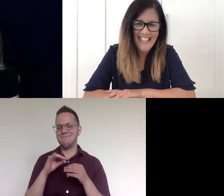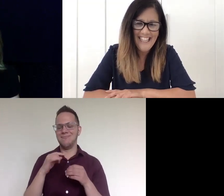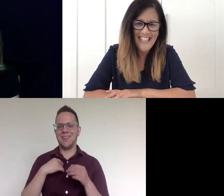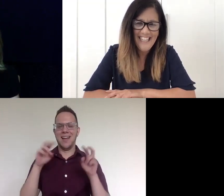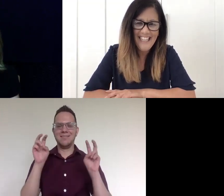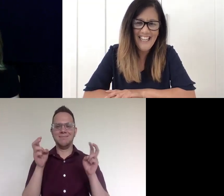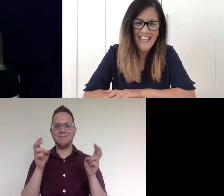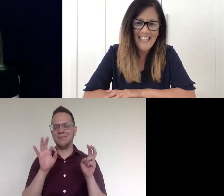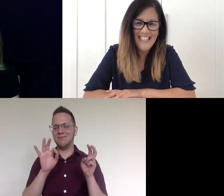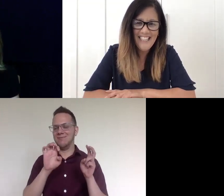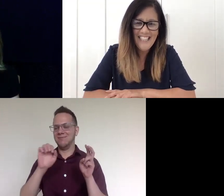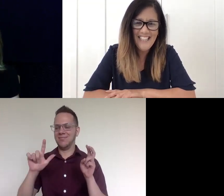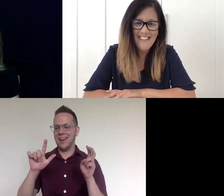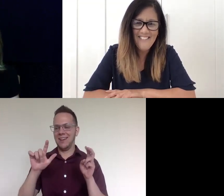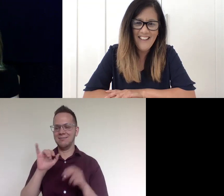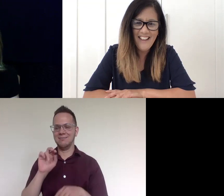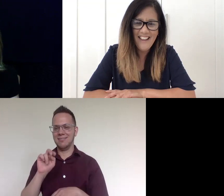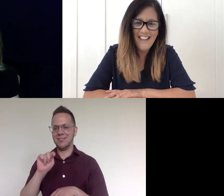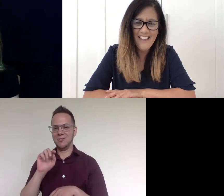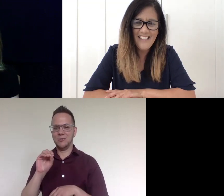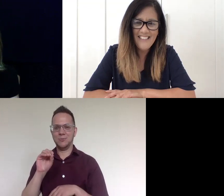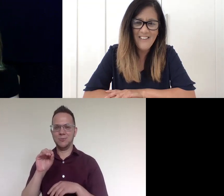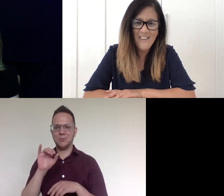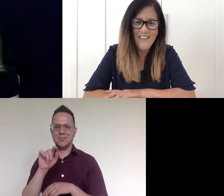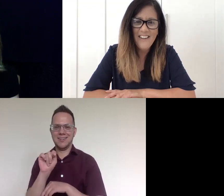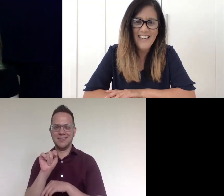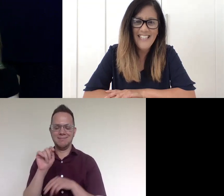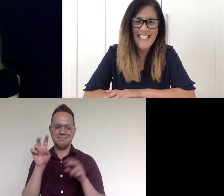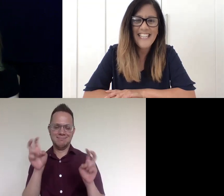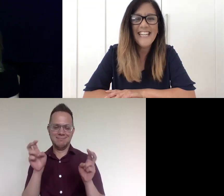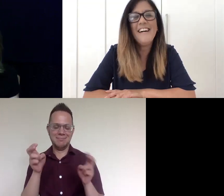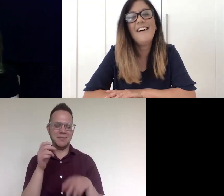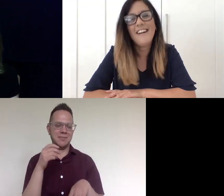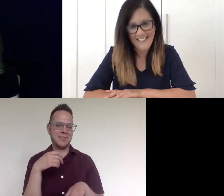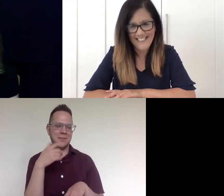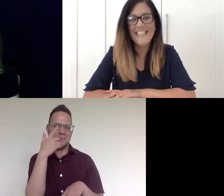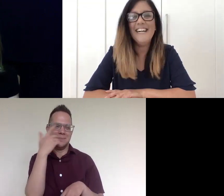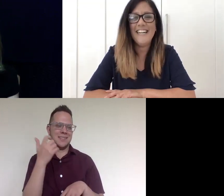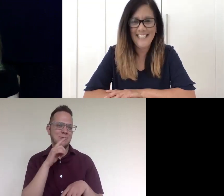got into medicine, I always tell people that I kind of fell into it.